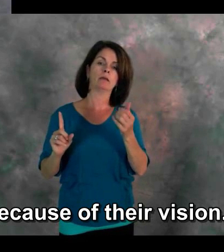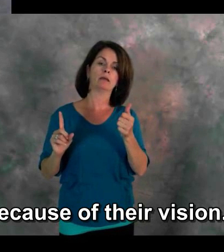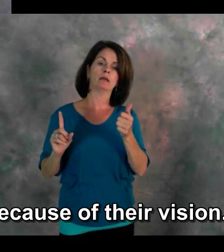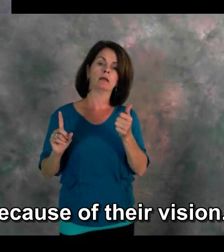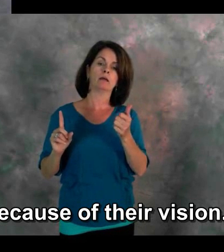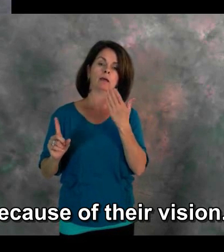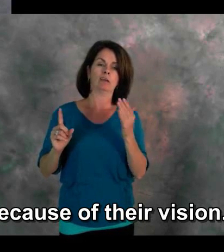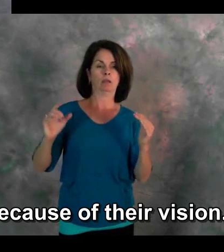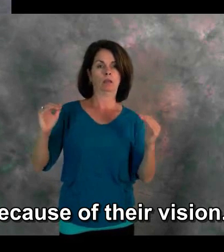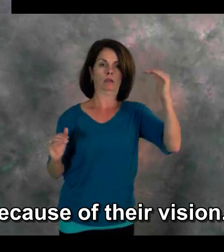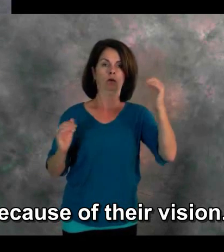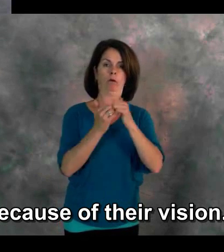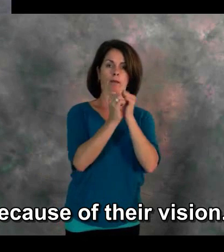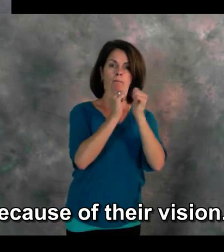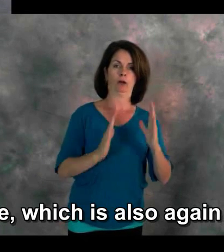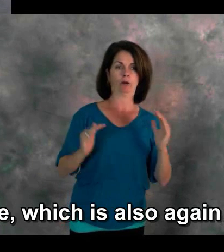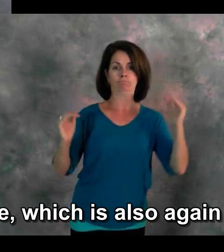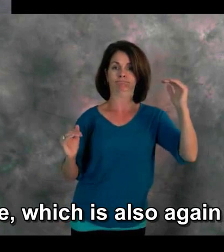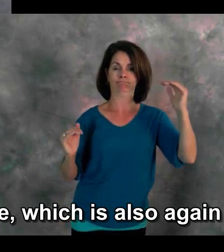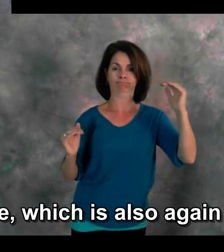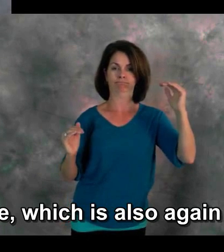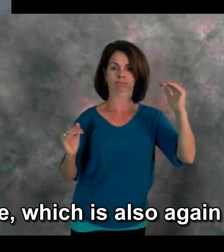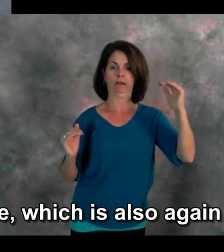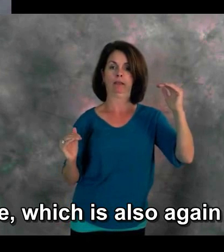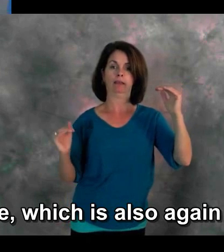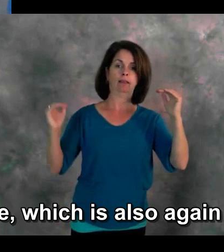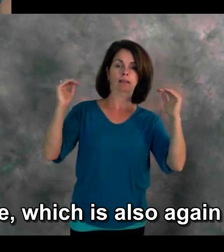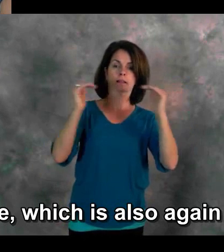because of their vision, they can use